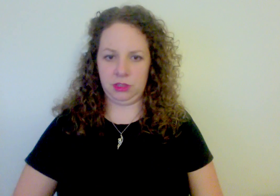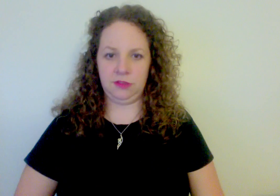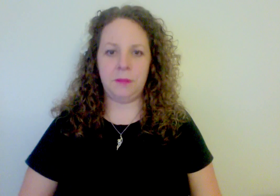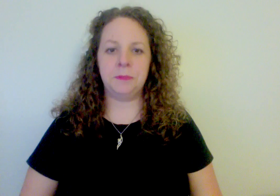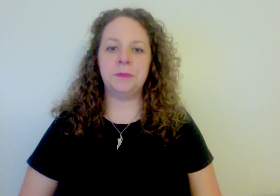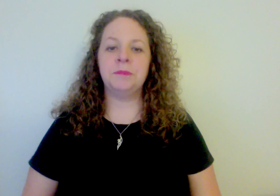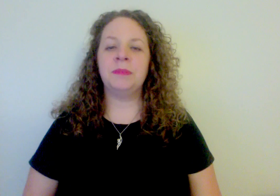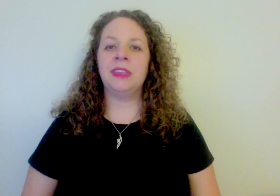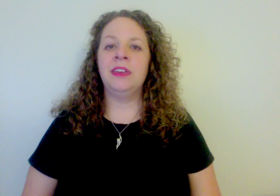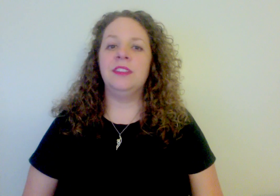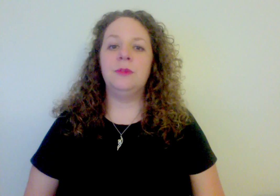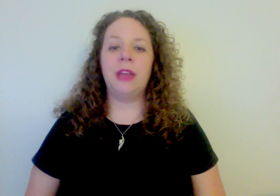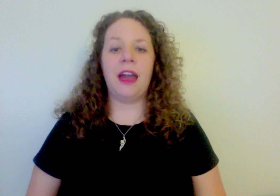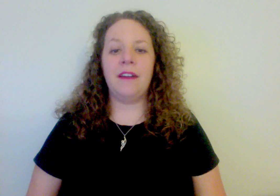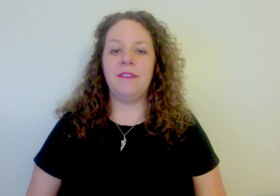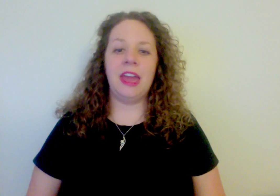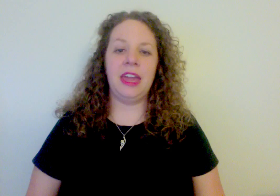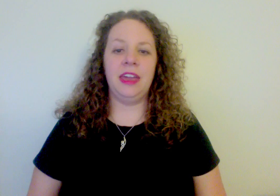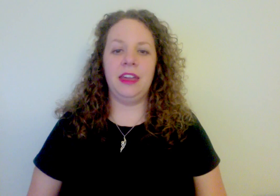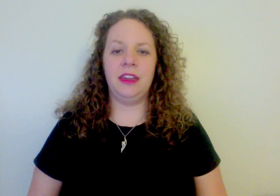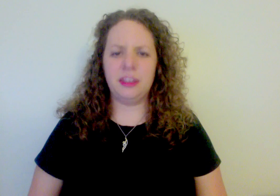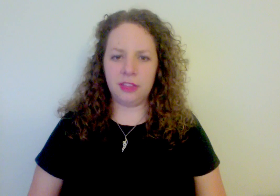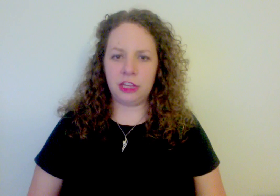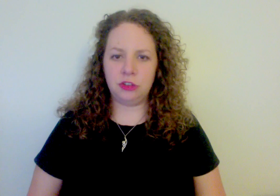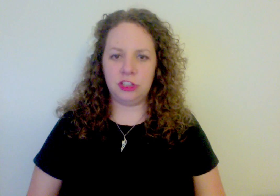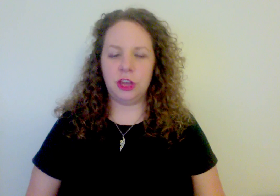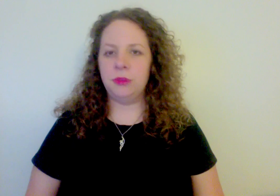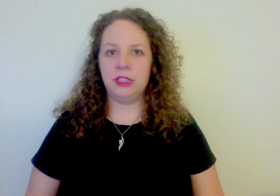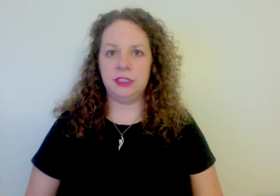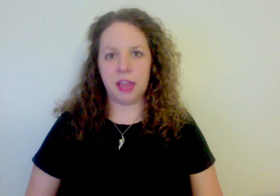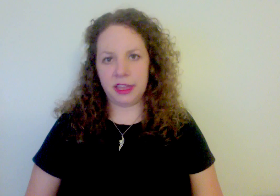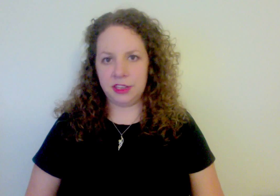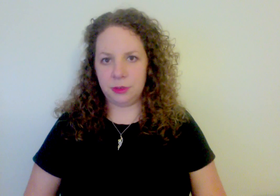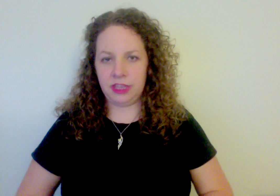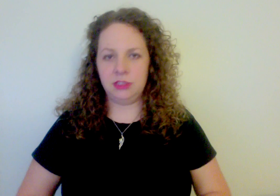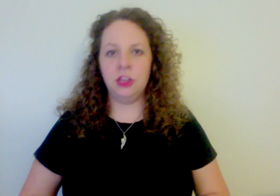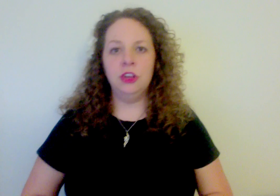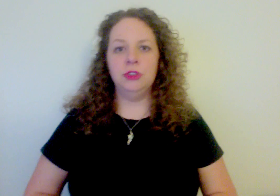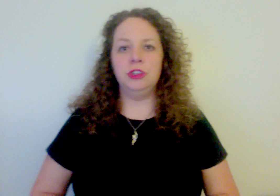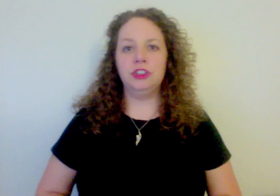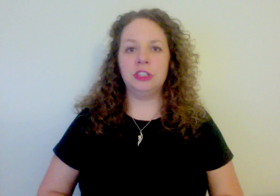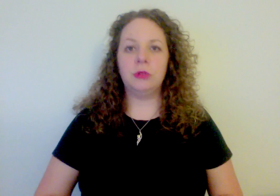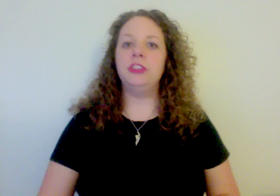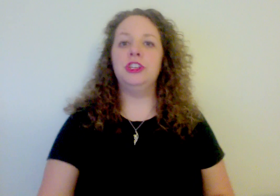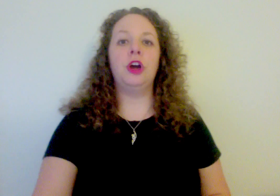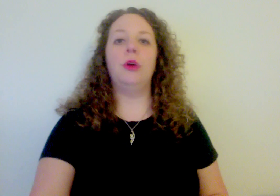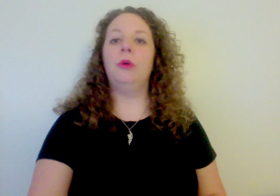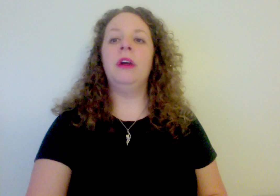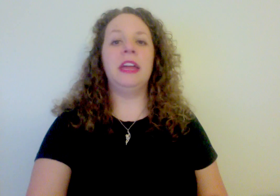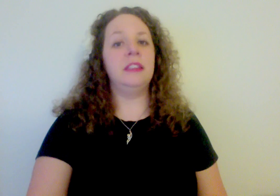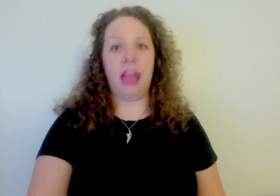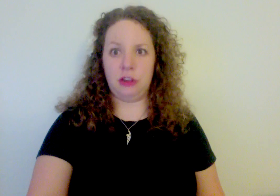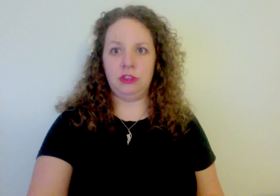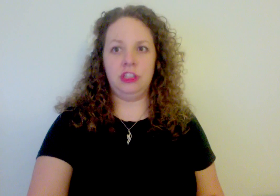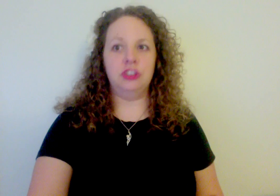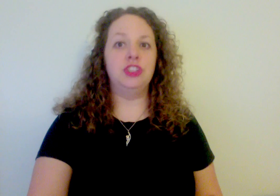front. Then we have a kind of like a trench coat that's tied at the waist. So you're just going to go and actually just show